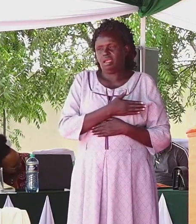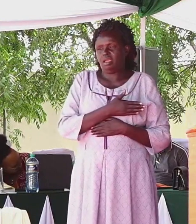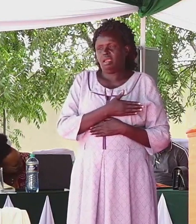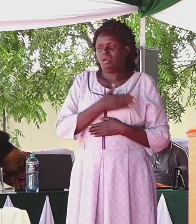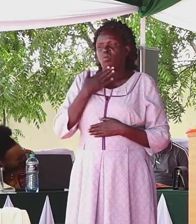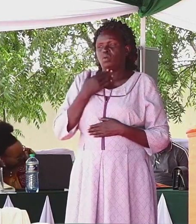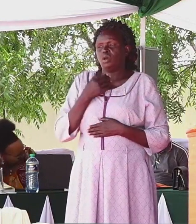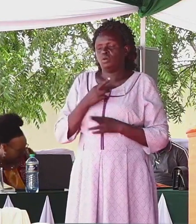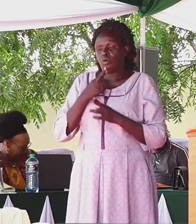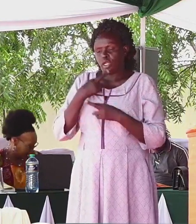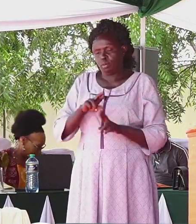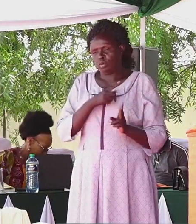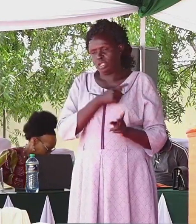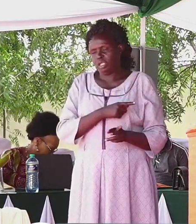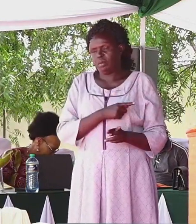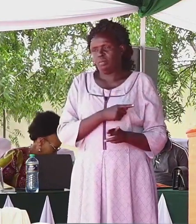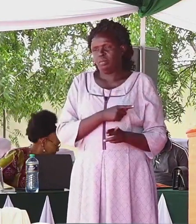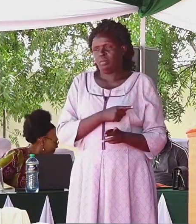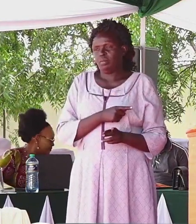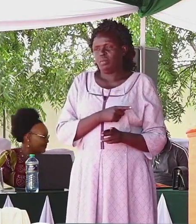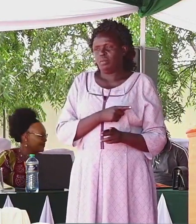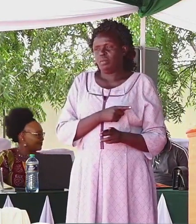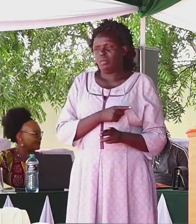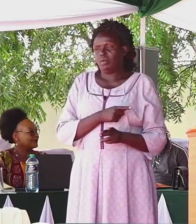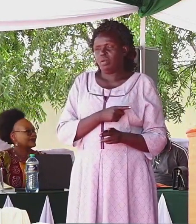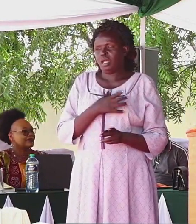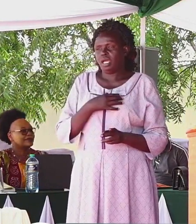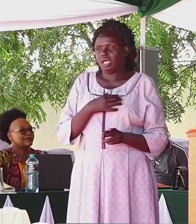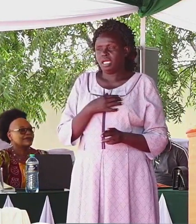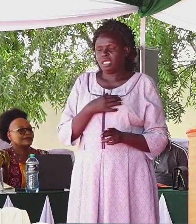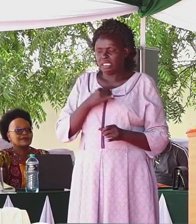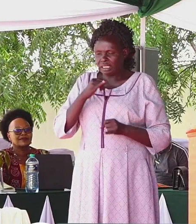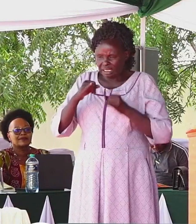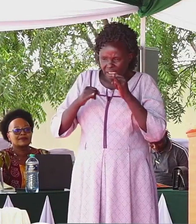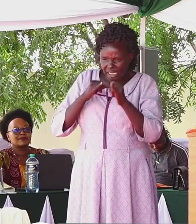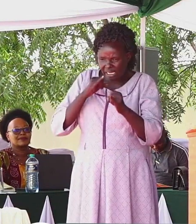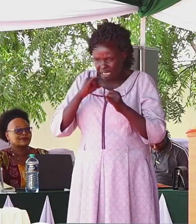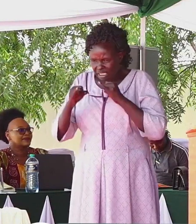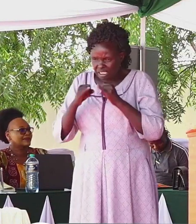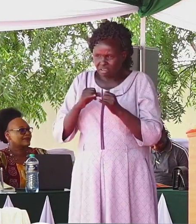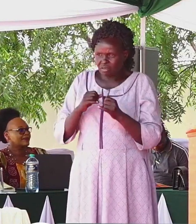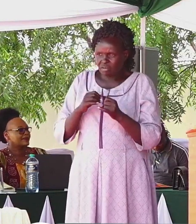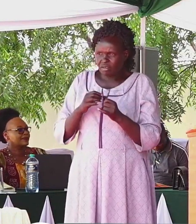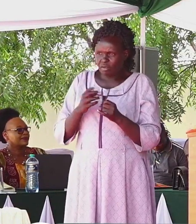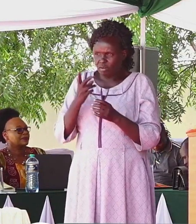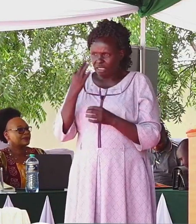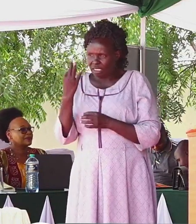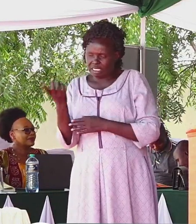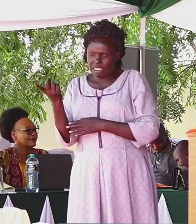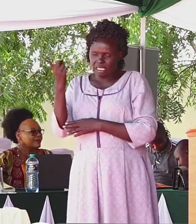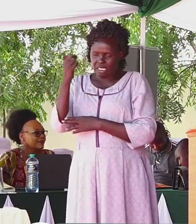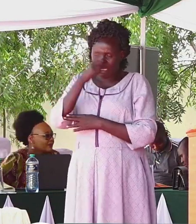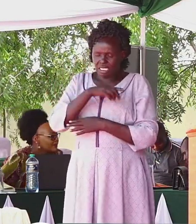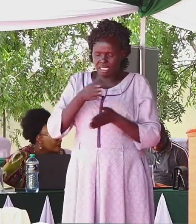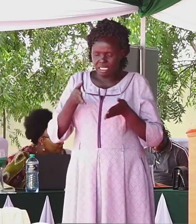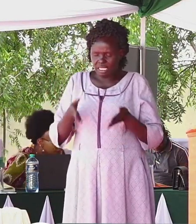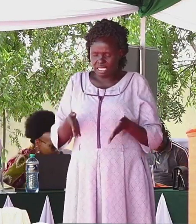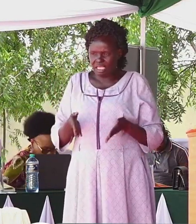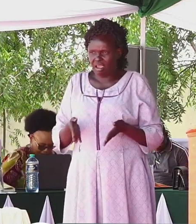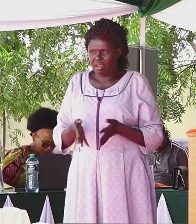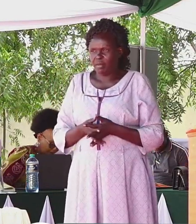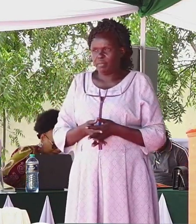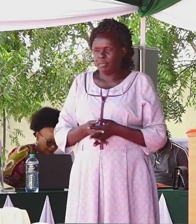you that we had a robust and interactive session. For 3 days we held this conference